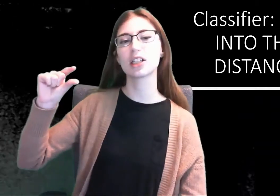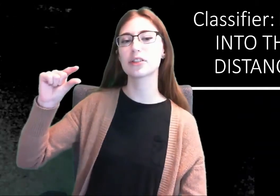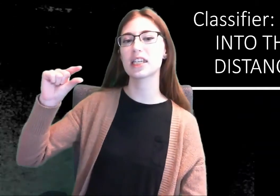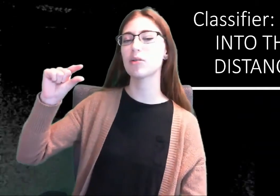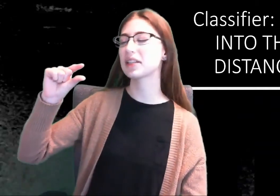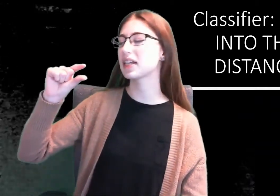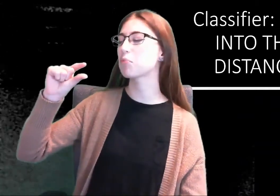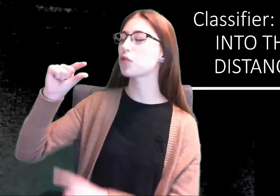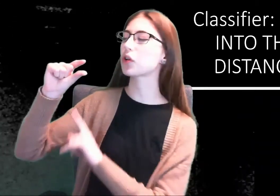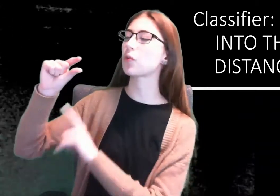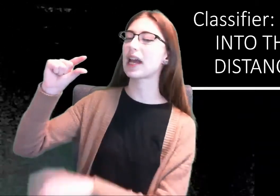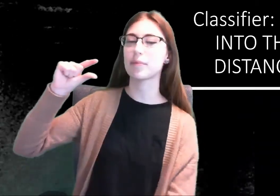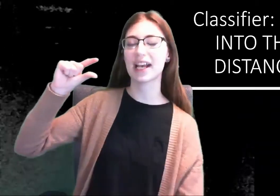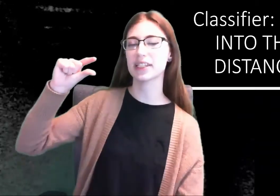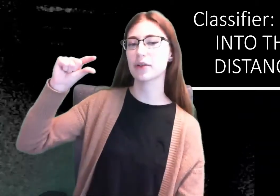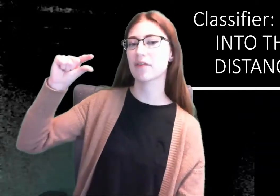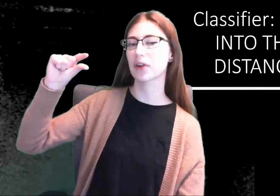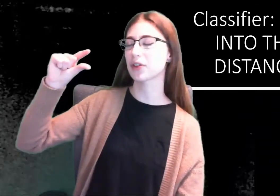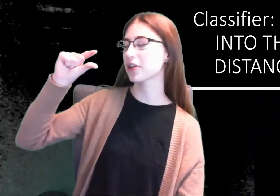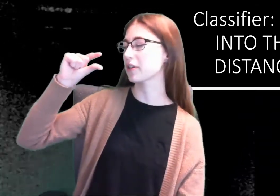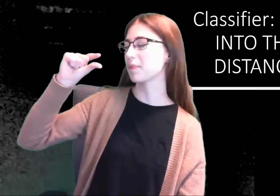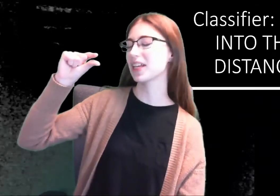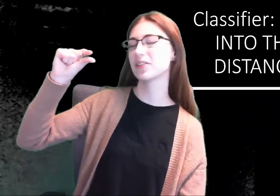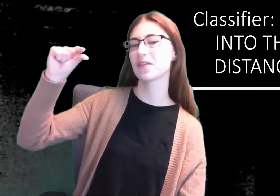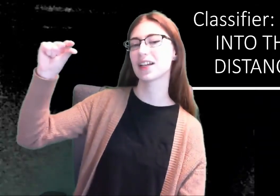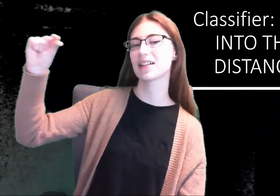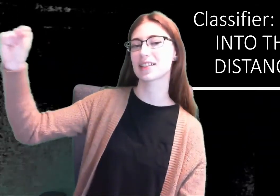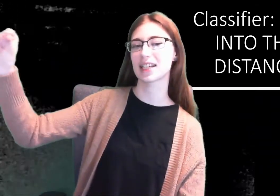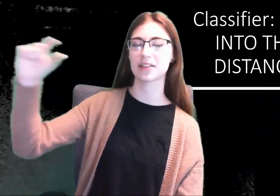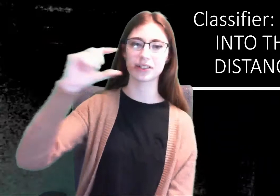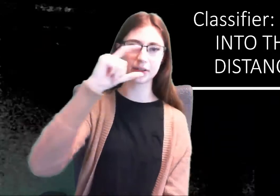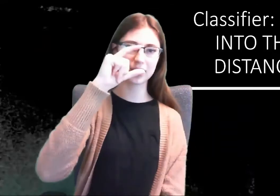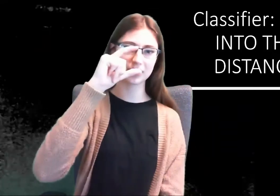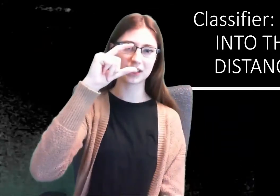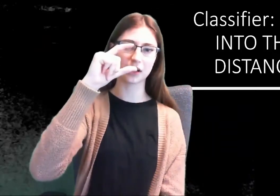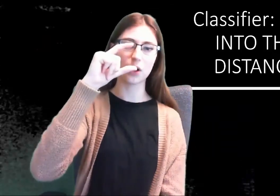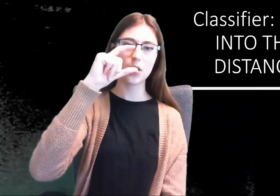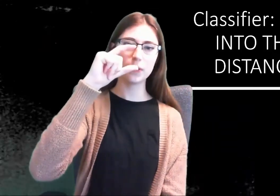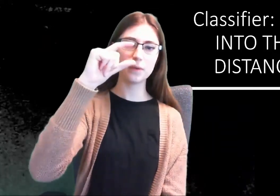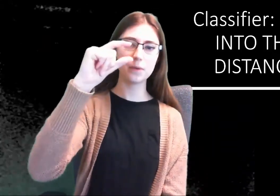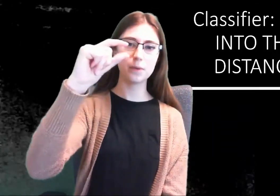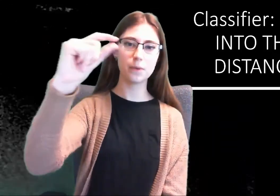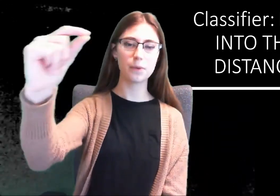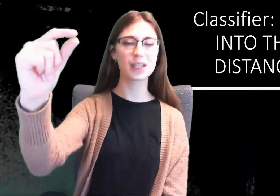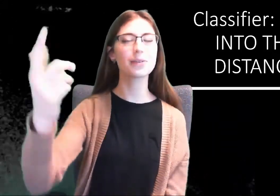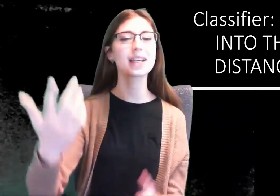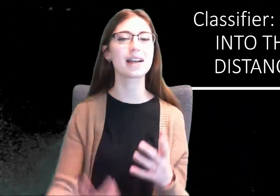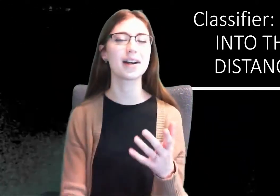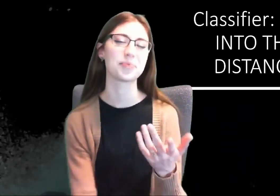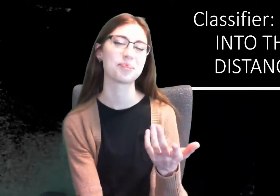to you and then move it away. But as you get further, you're going to pinch your fingers together slowly. So it's going to go, you know, like,